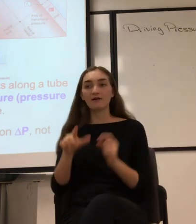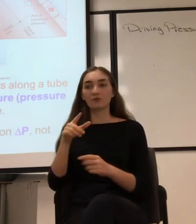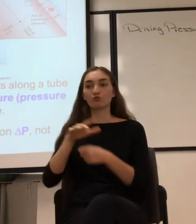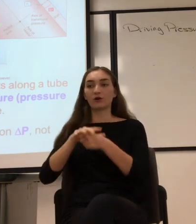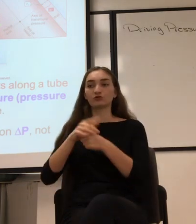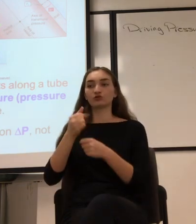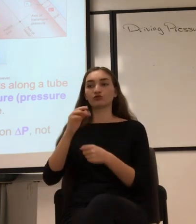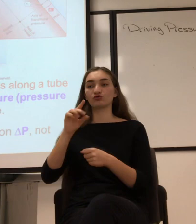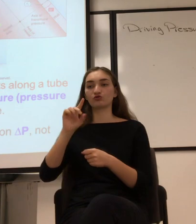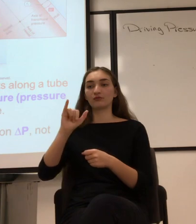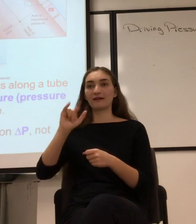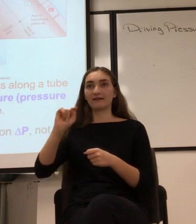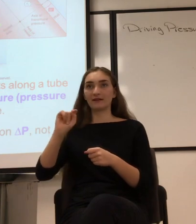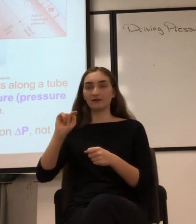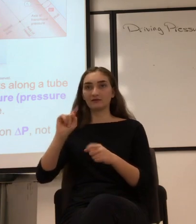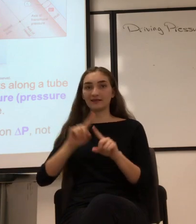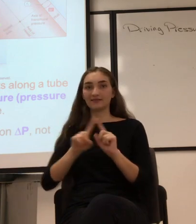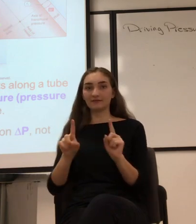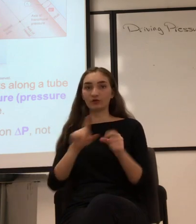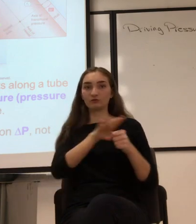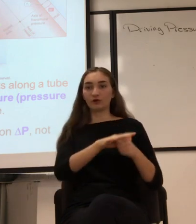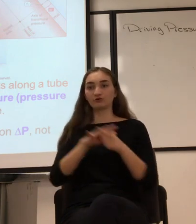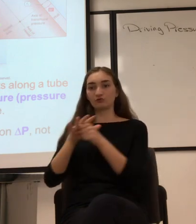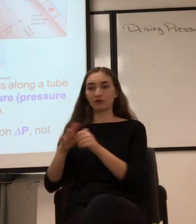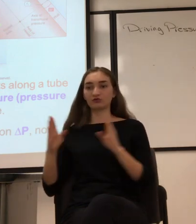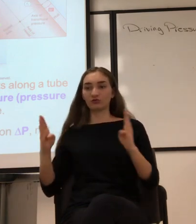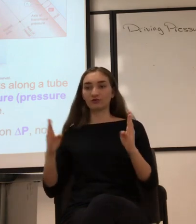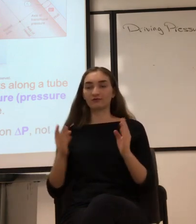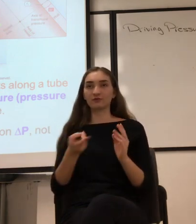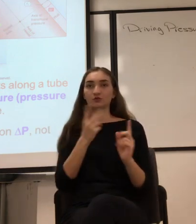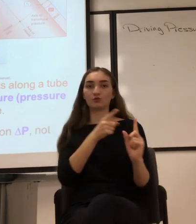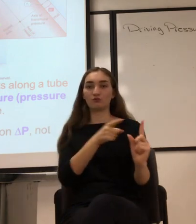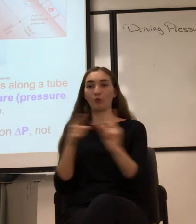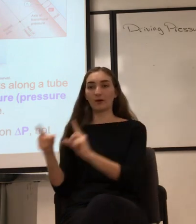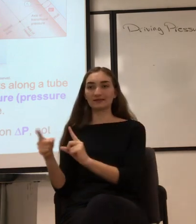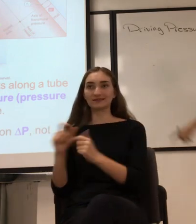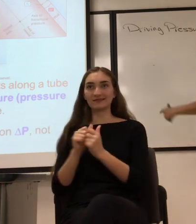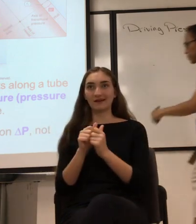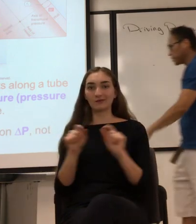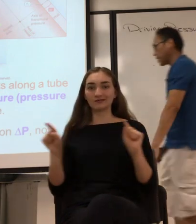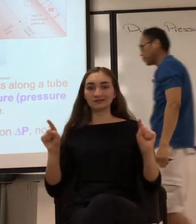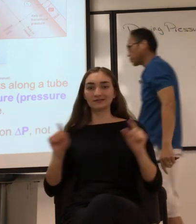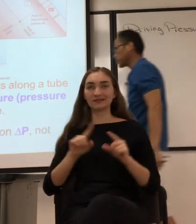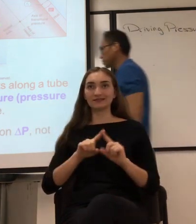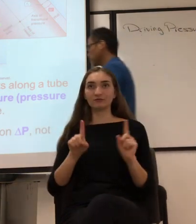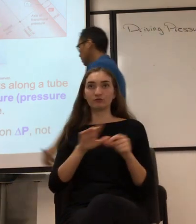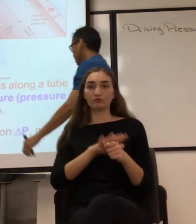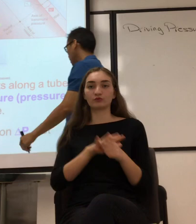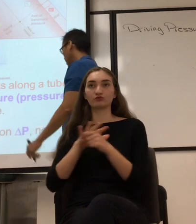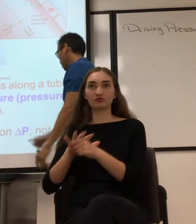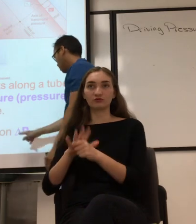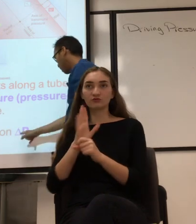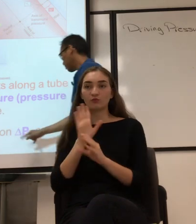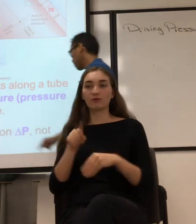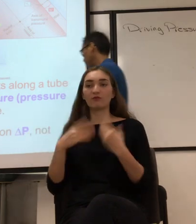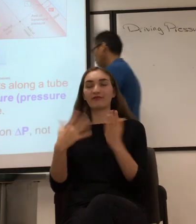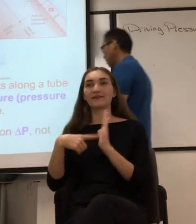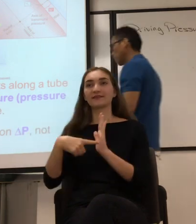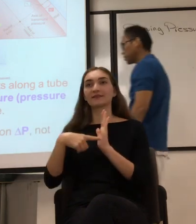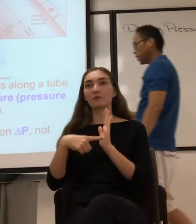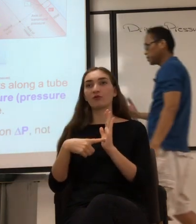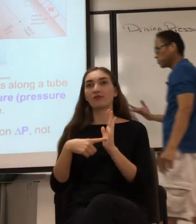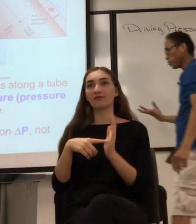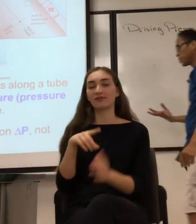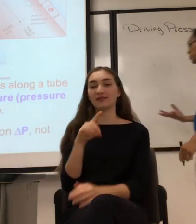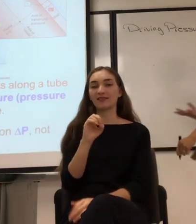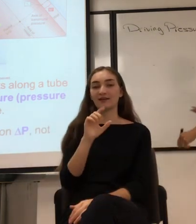between two points. Okay? And so, what I mean by that, I give some examples. This delta P,